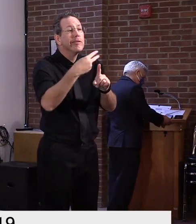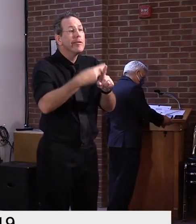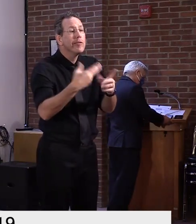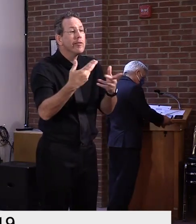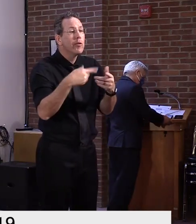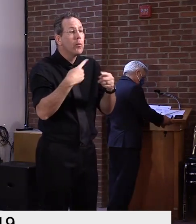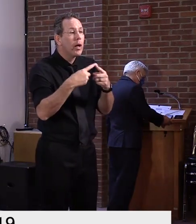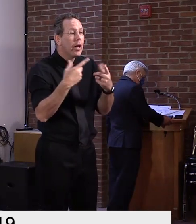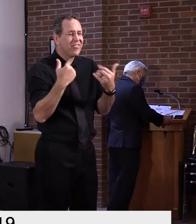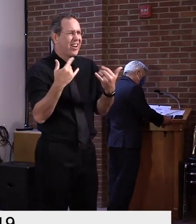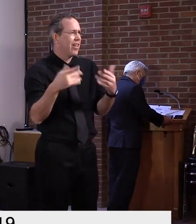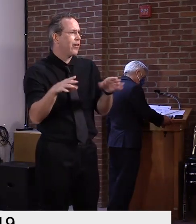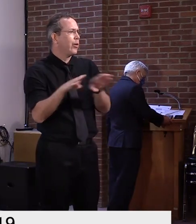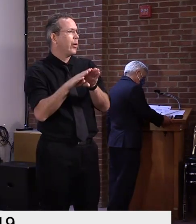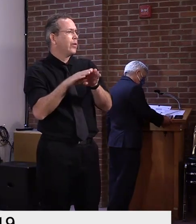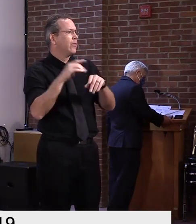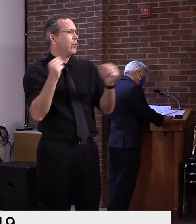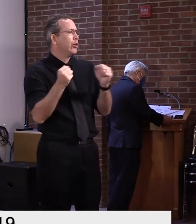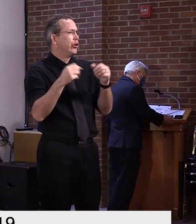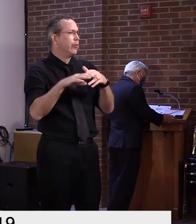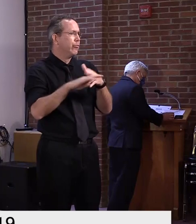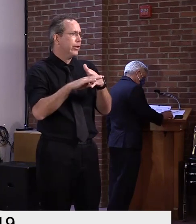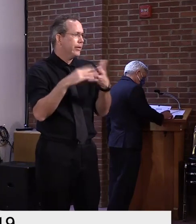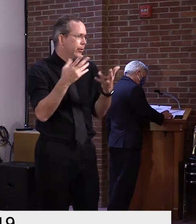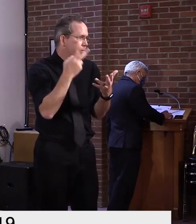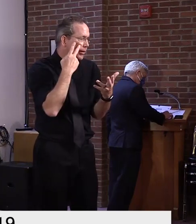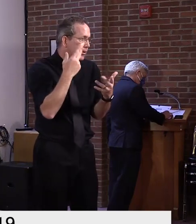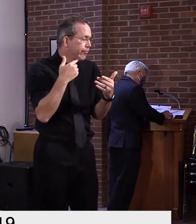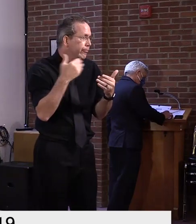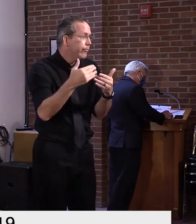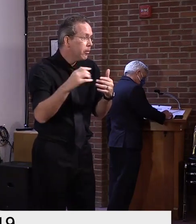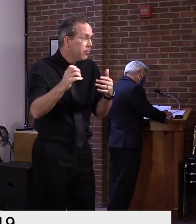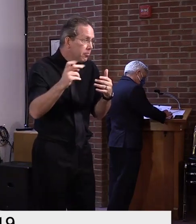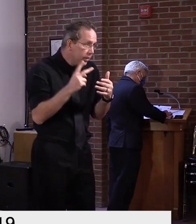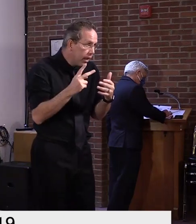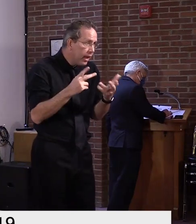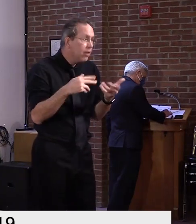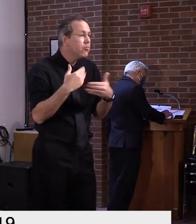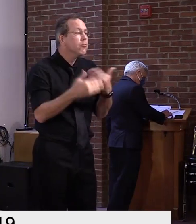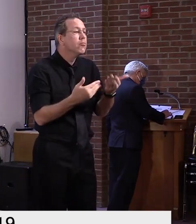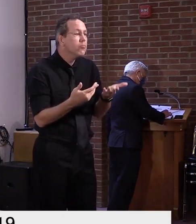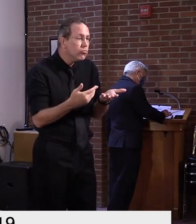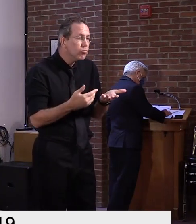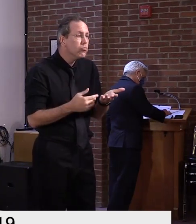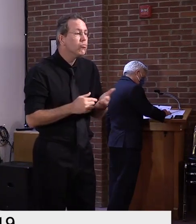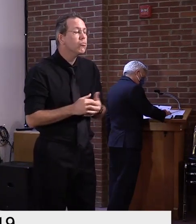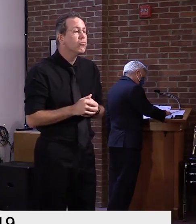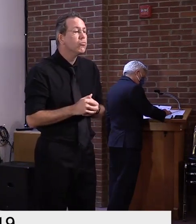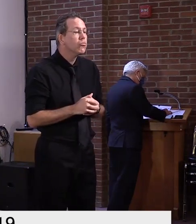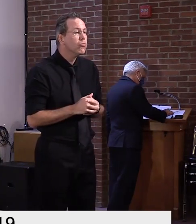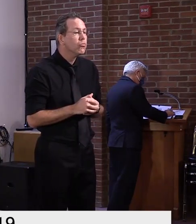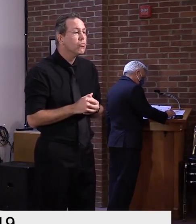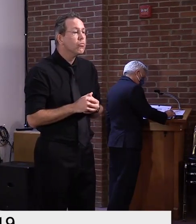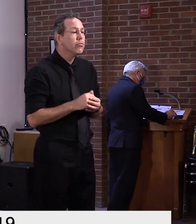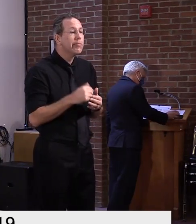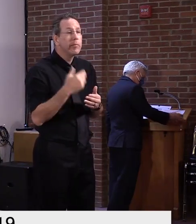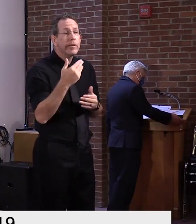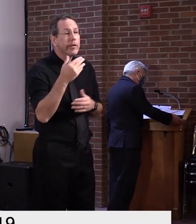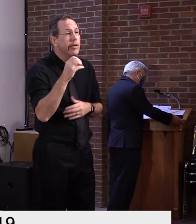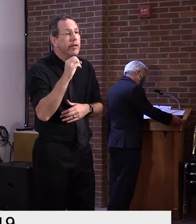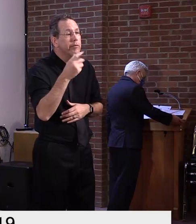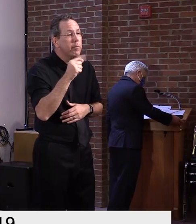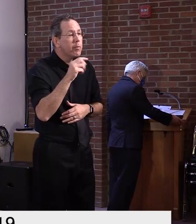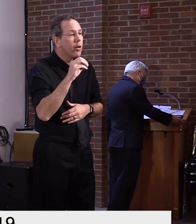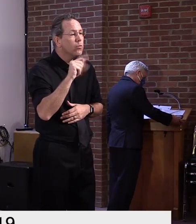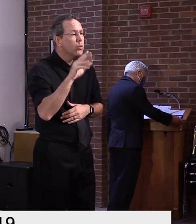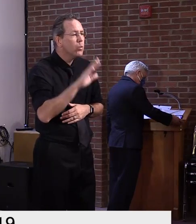But I would expect, regardless, that this, if it doesn't pass in September, October, it would be back in